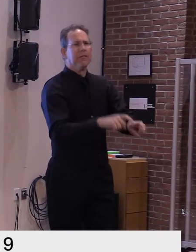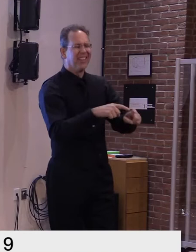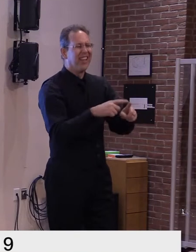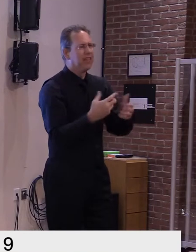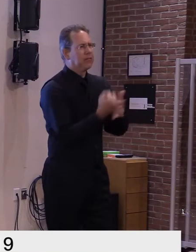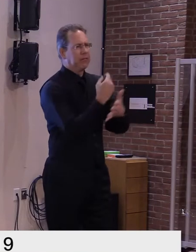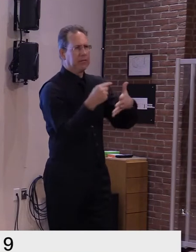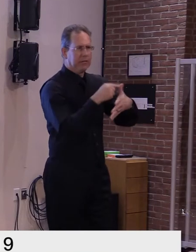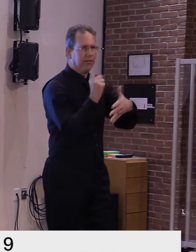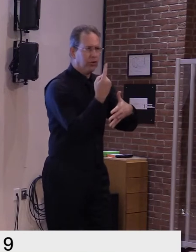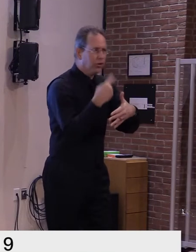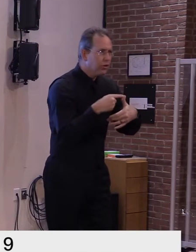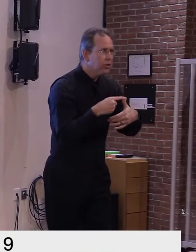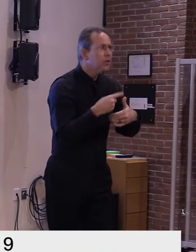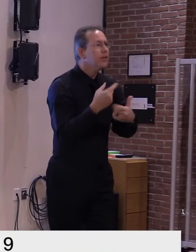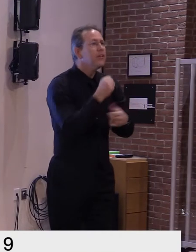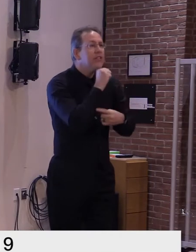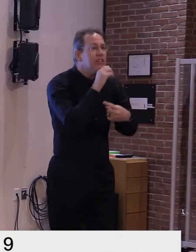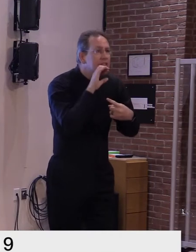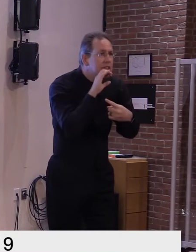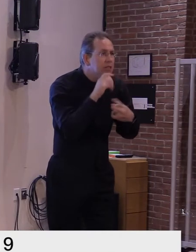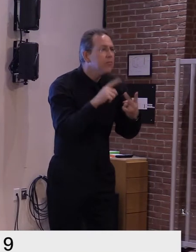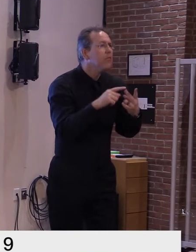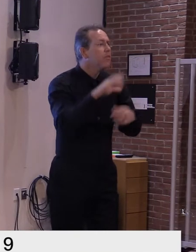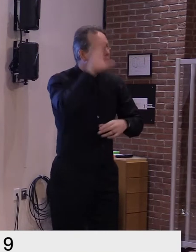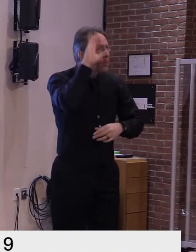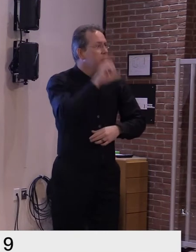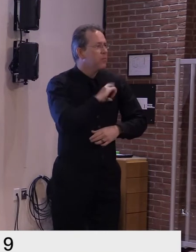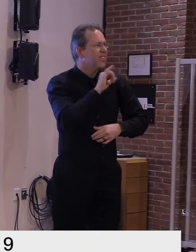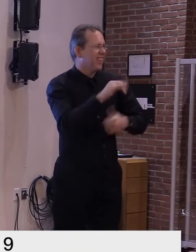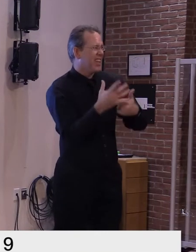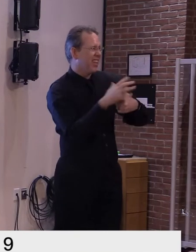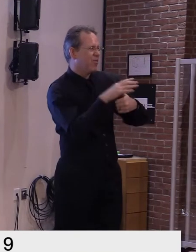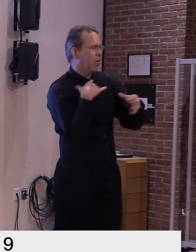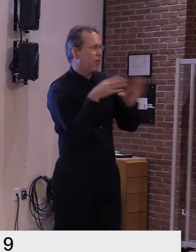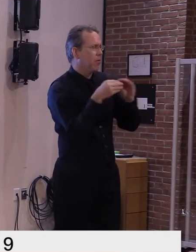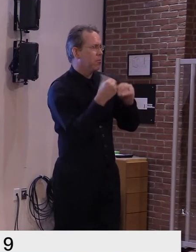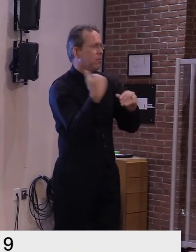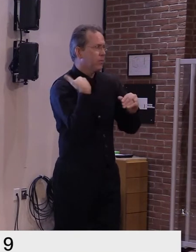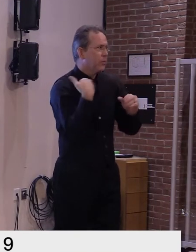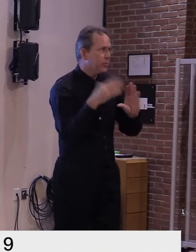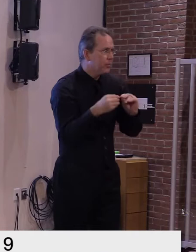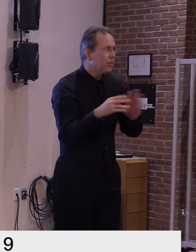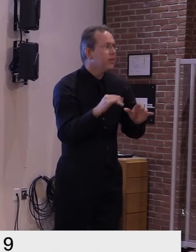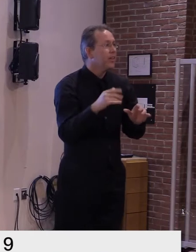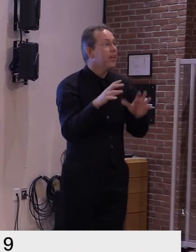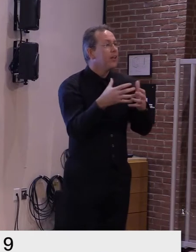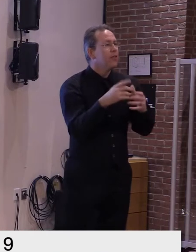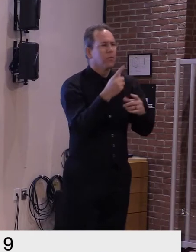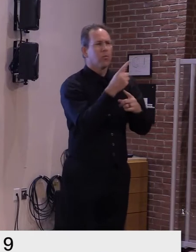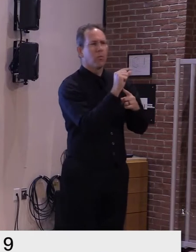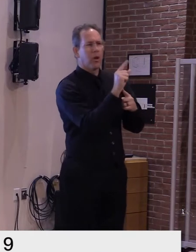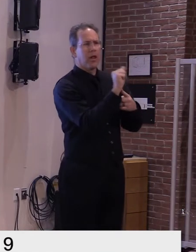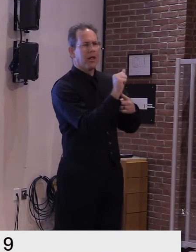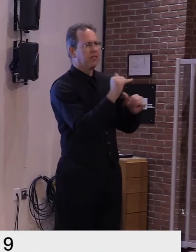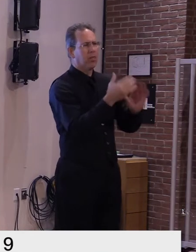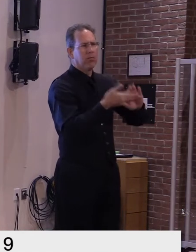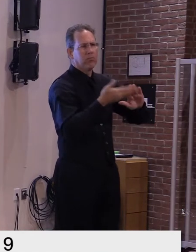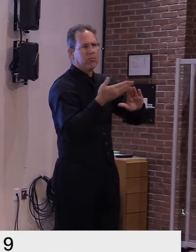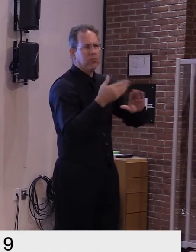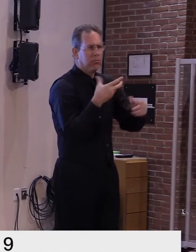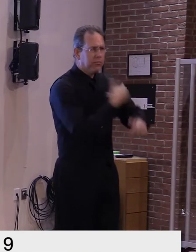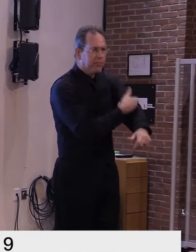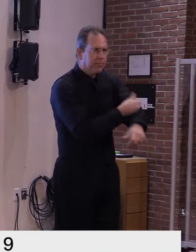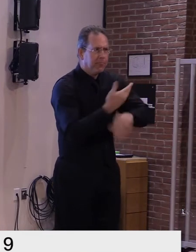vulnerable Vermonters in order to prevent death as the primary goal of this first phase, or